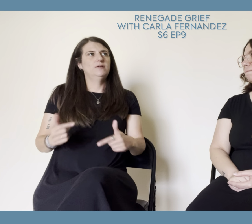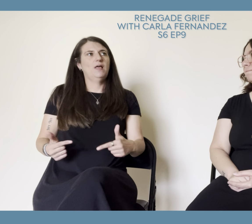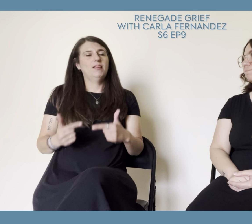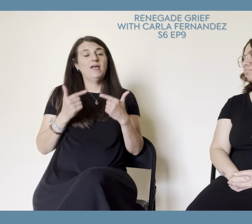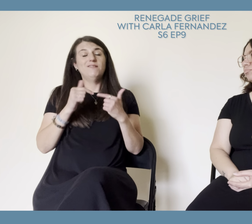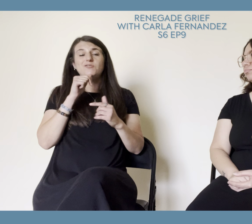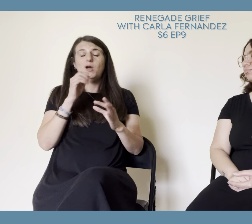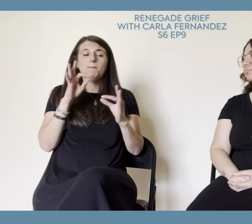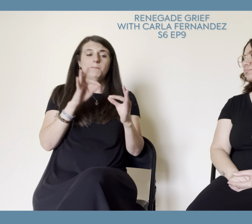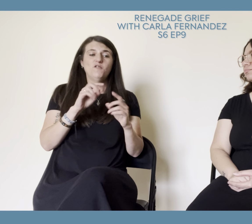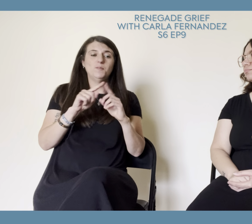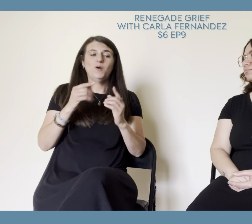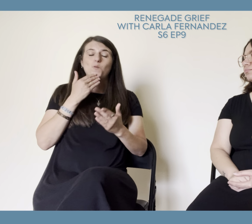well lived.